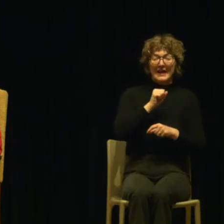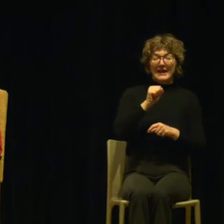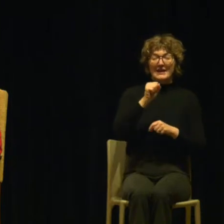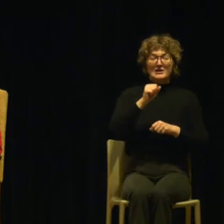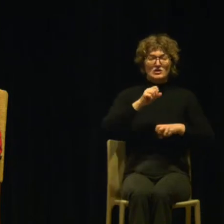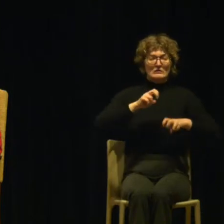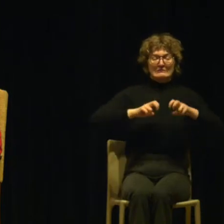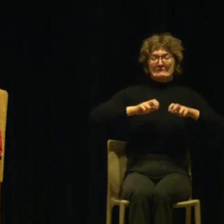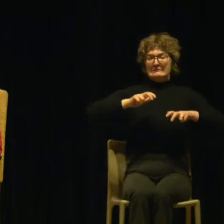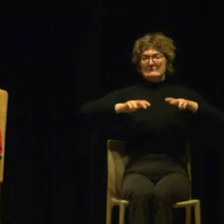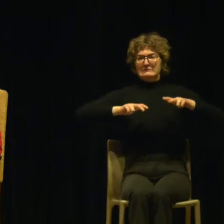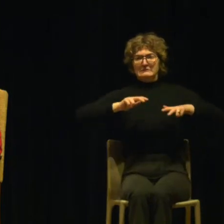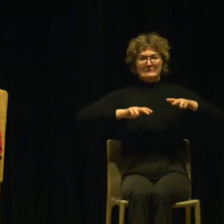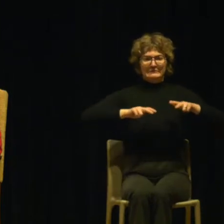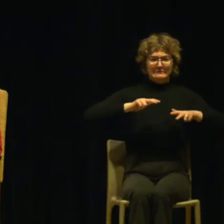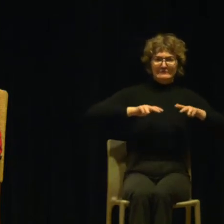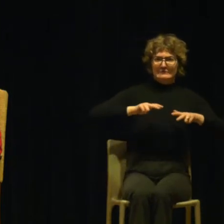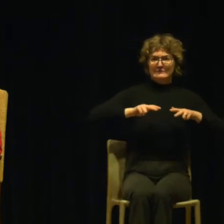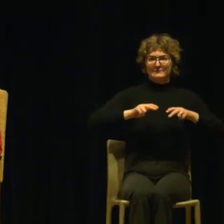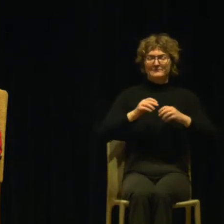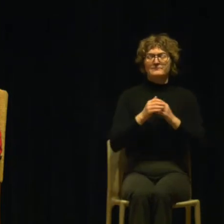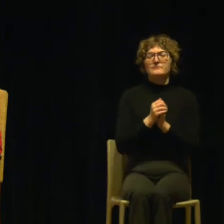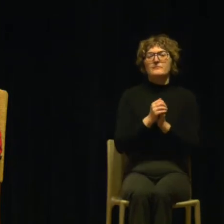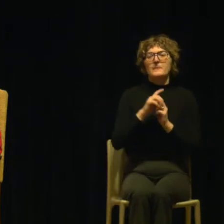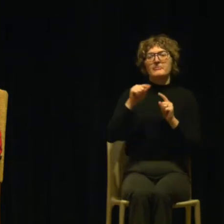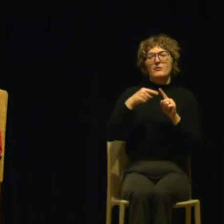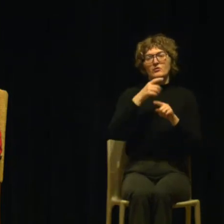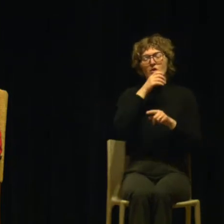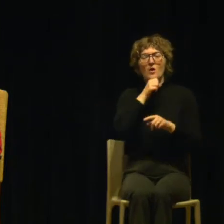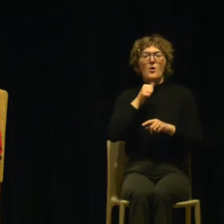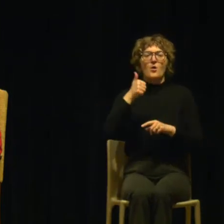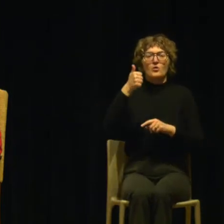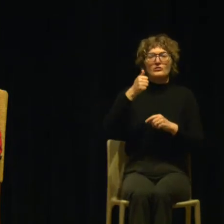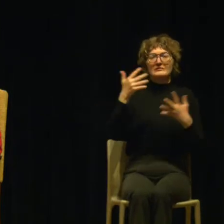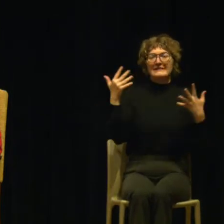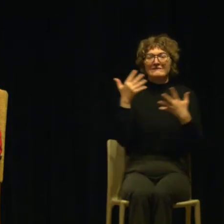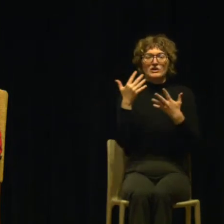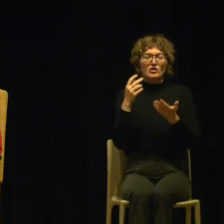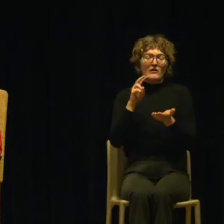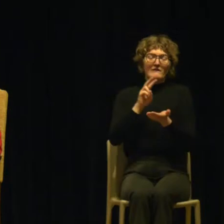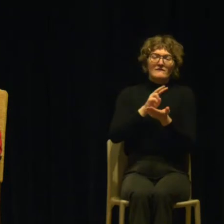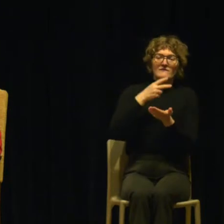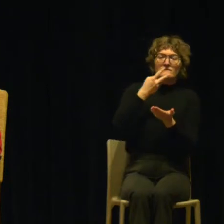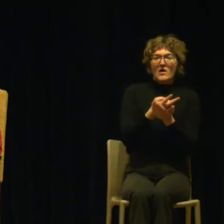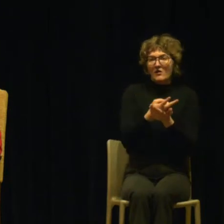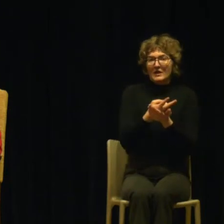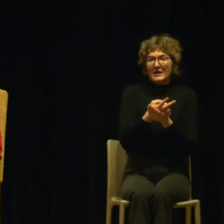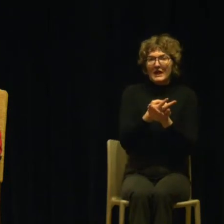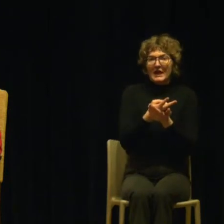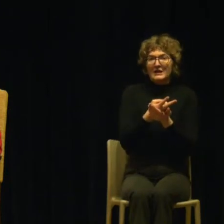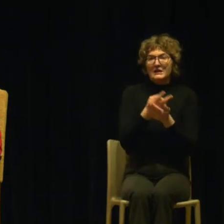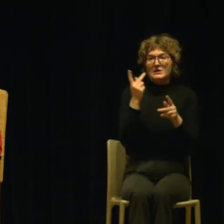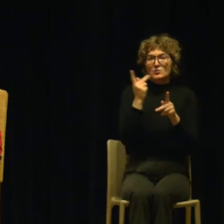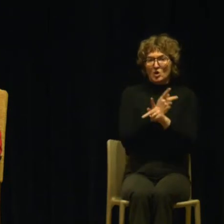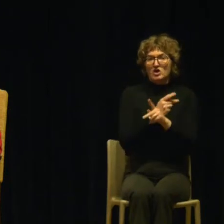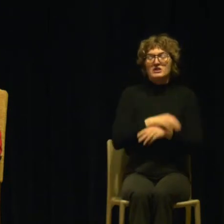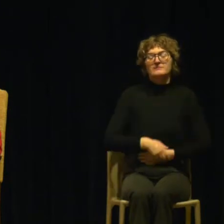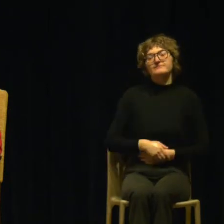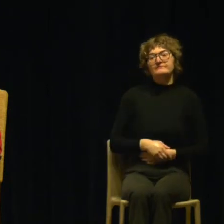unsteadiness. And as you get older, the fear of falling, and, you